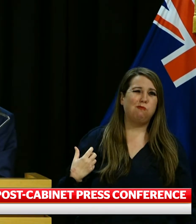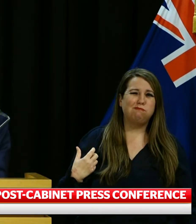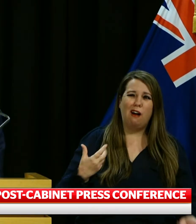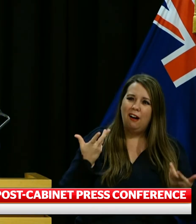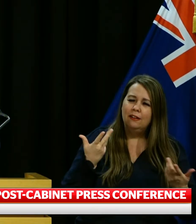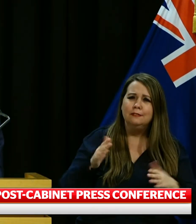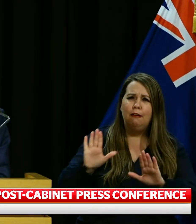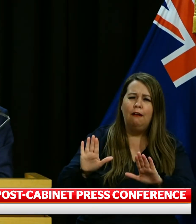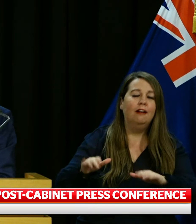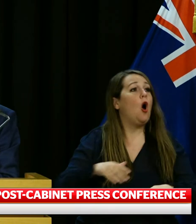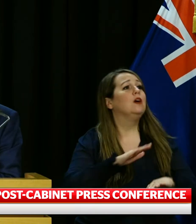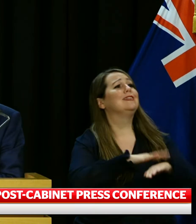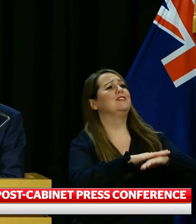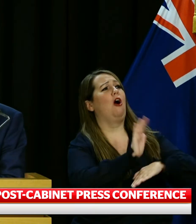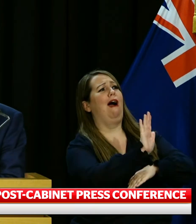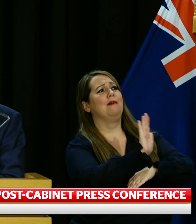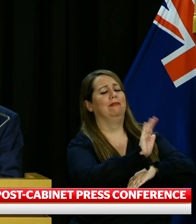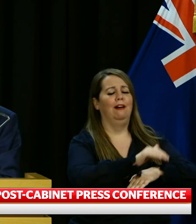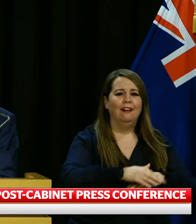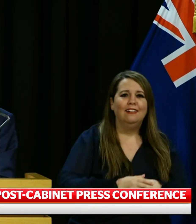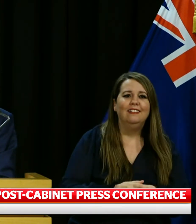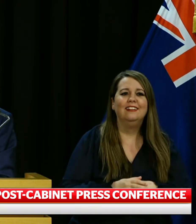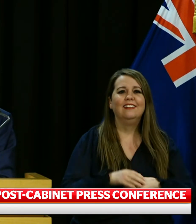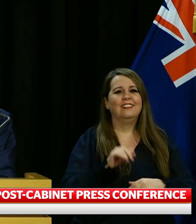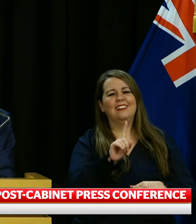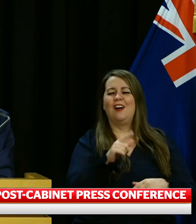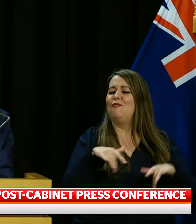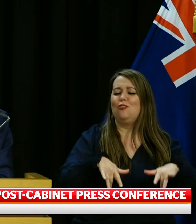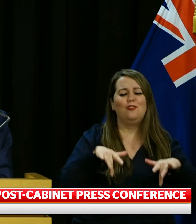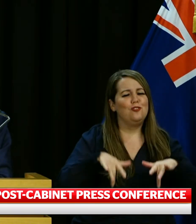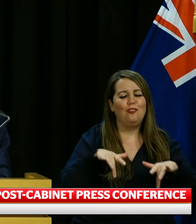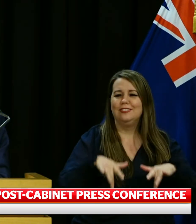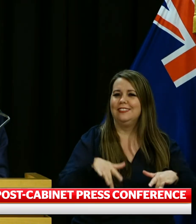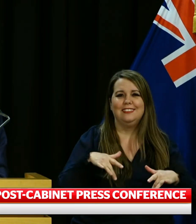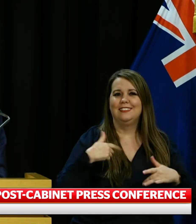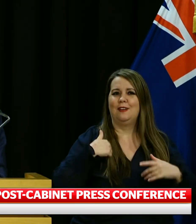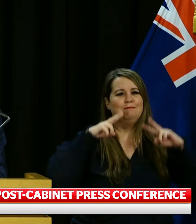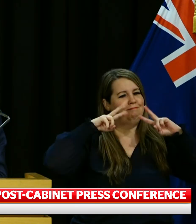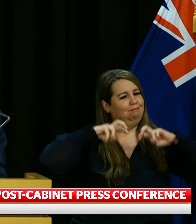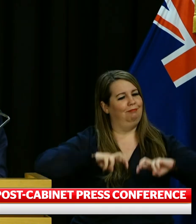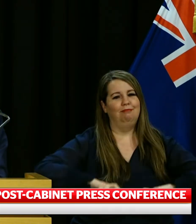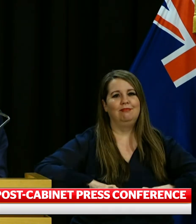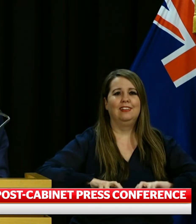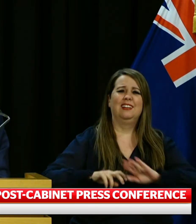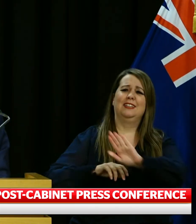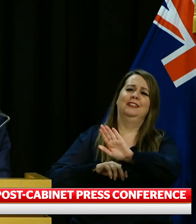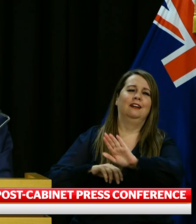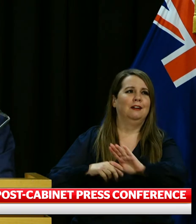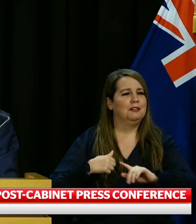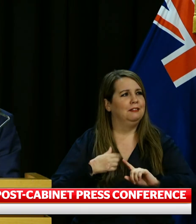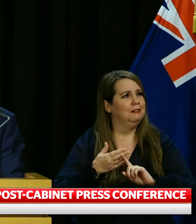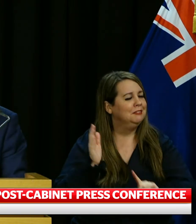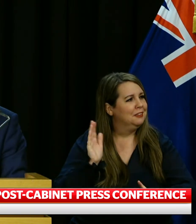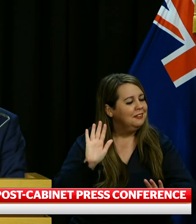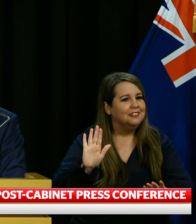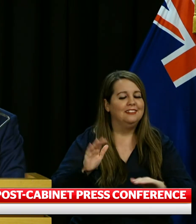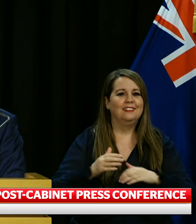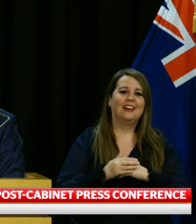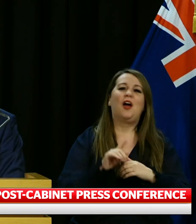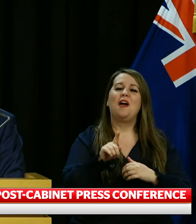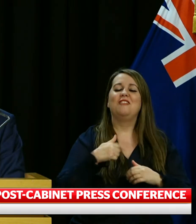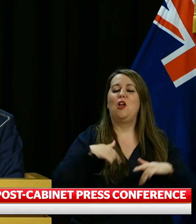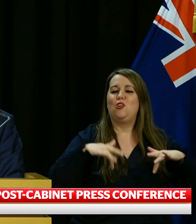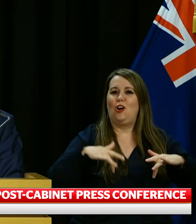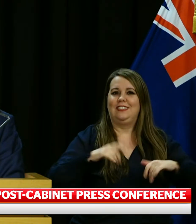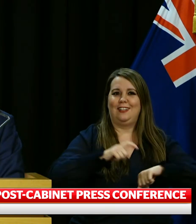your time. I haven't had a chance to consider them in detail yet. Please don't put me off. I haven't had a chance to consider